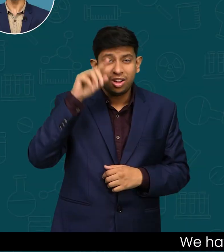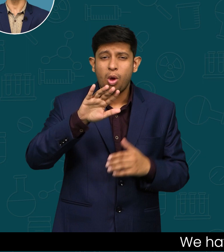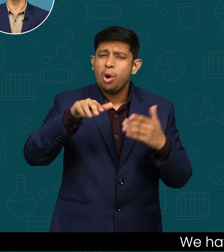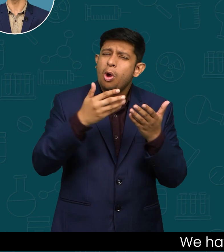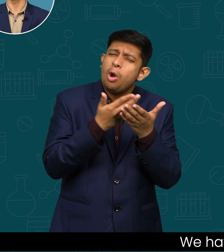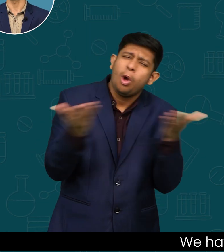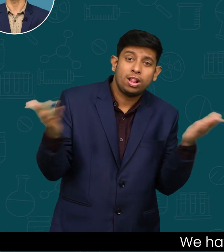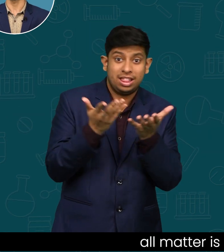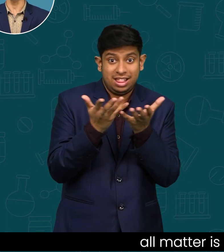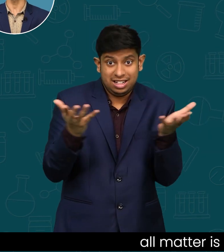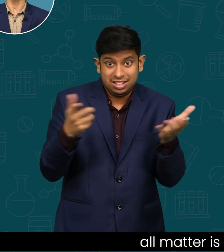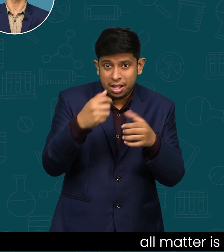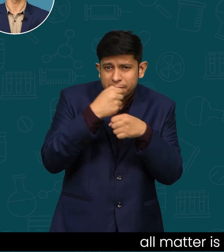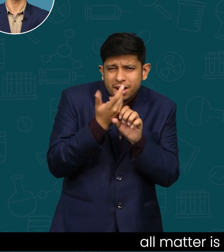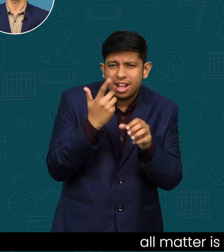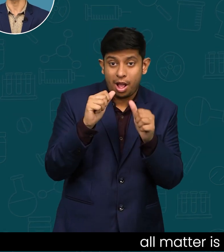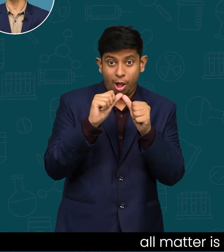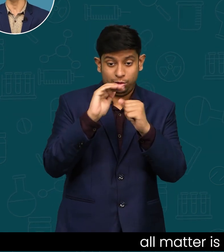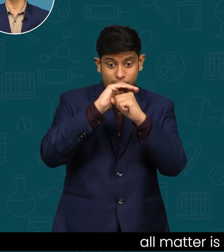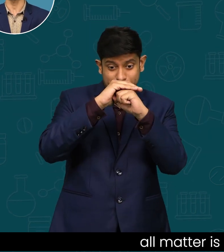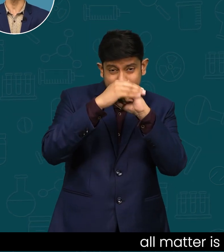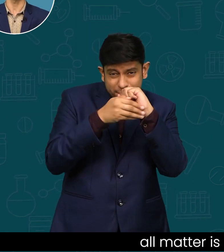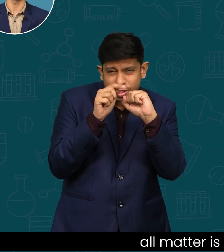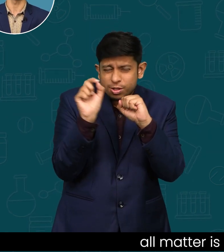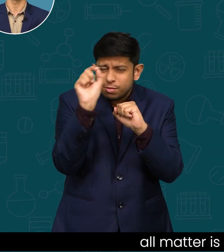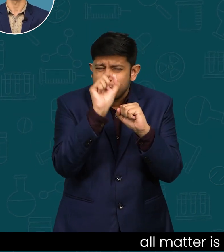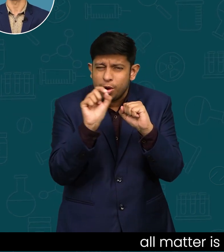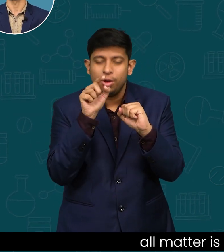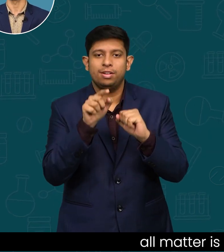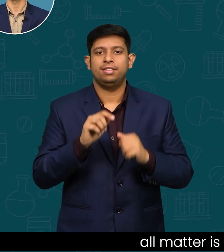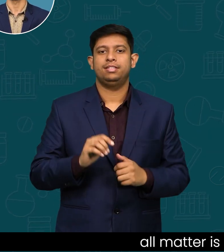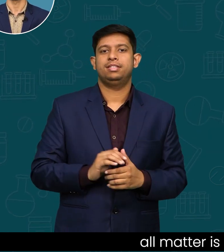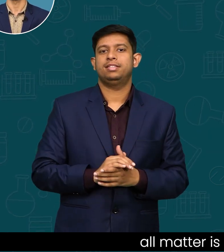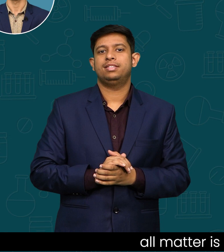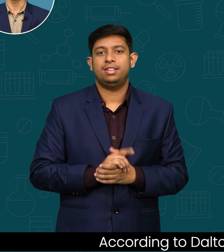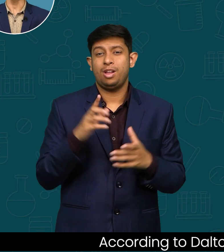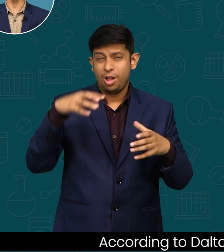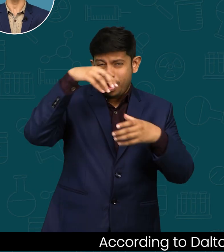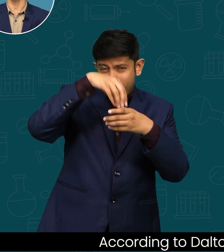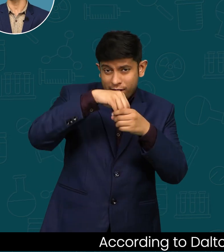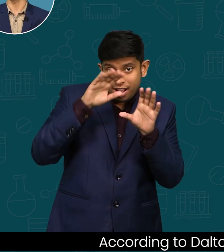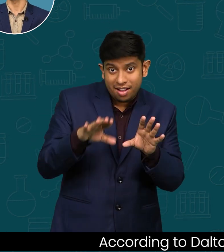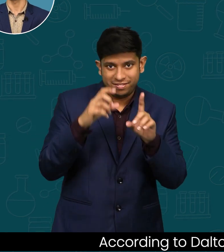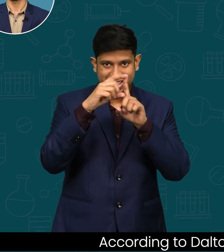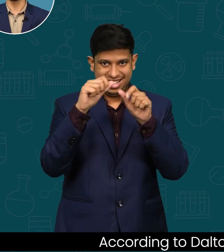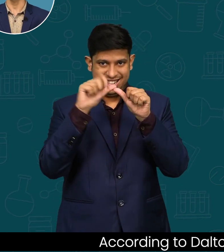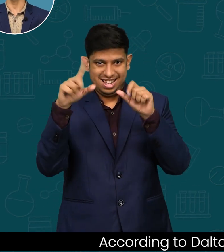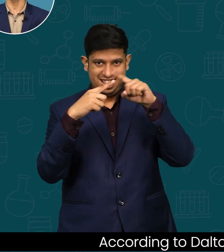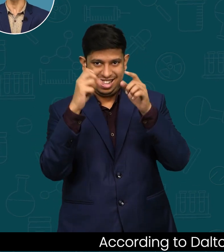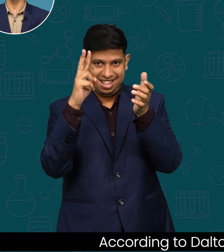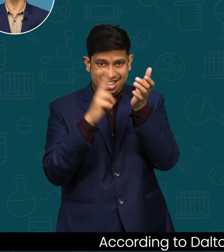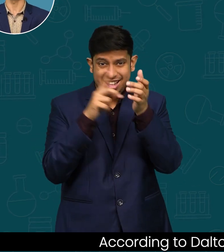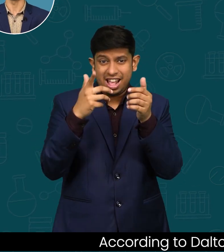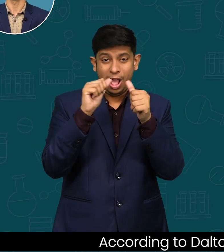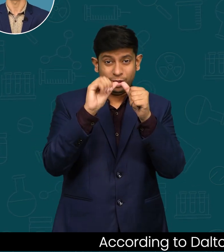We have learned that all matters are made up of atoms. According to Dalton, atoms